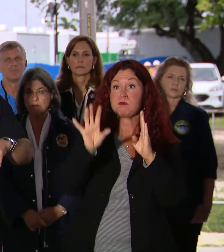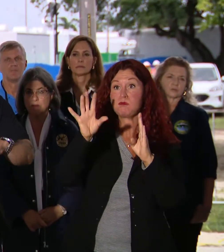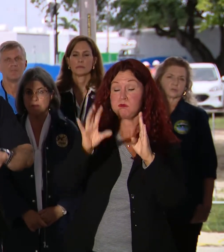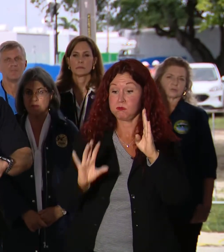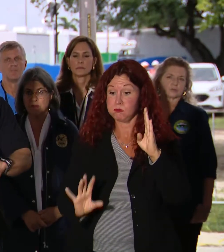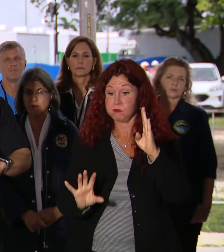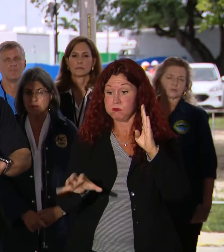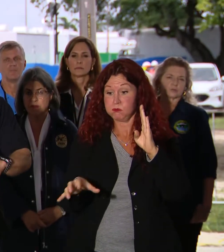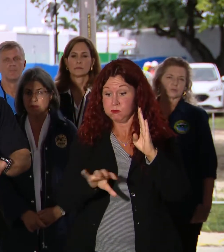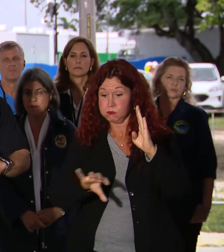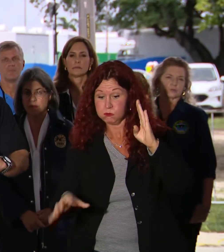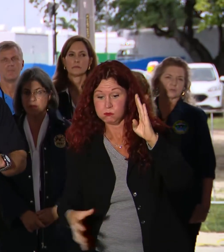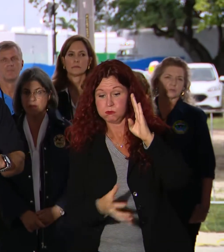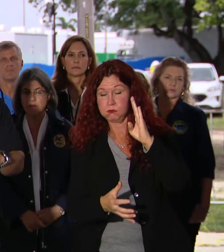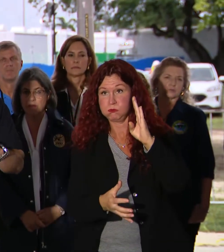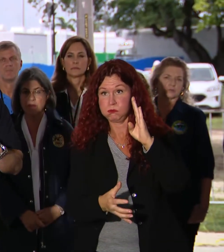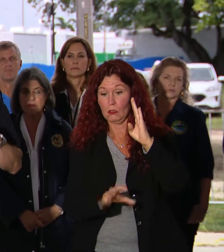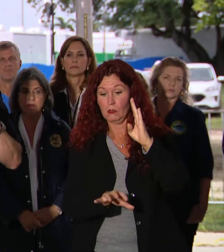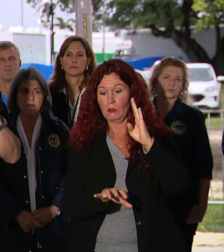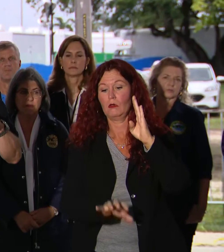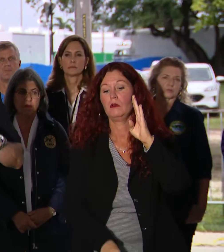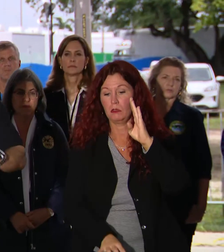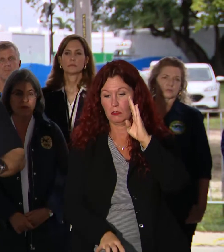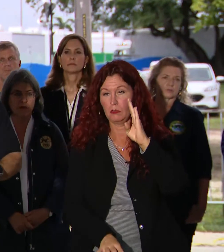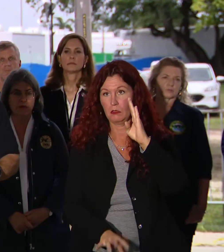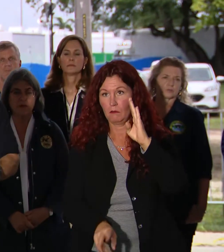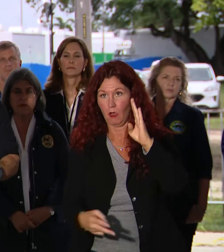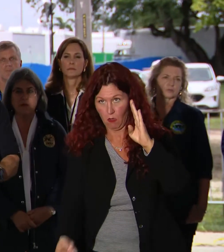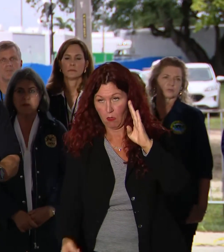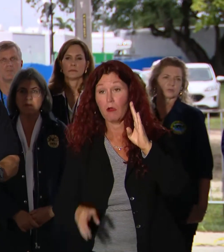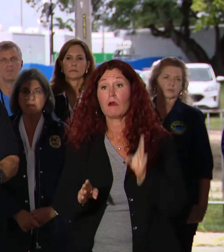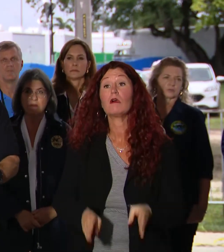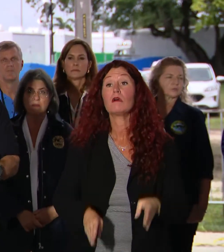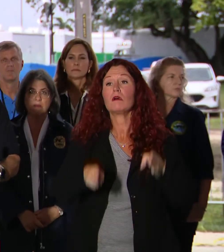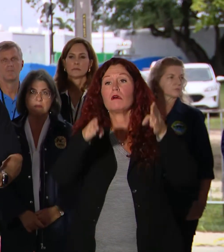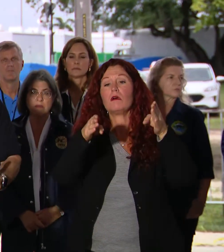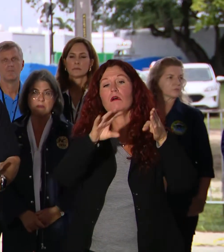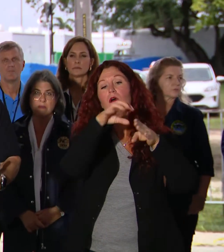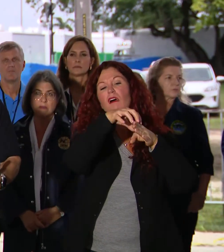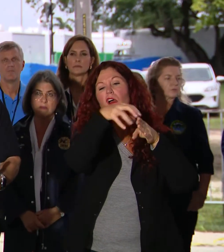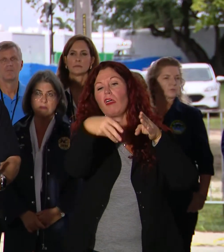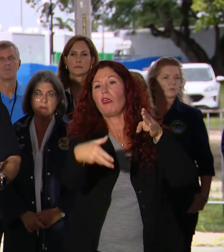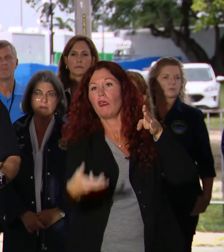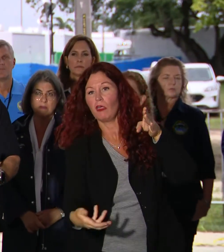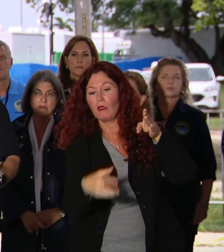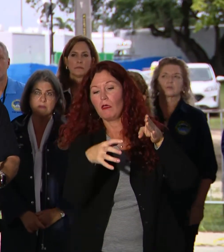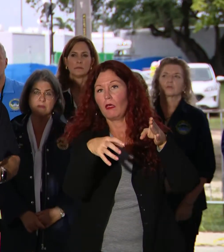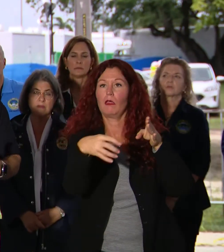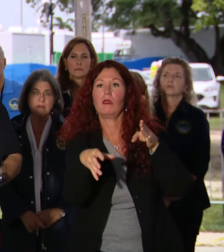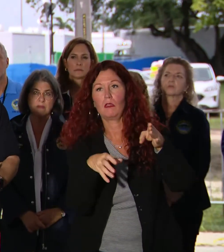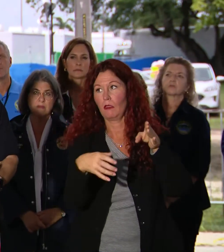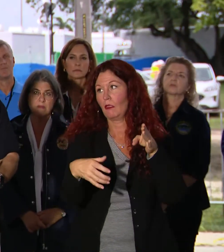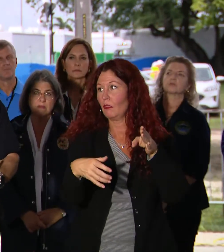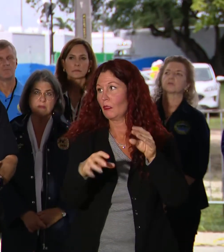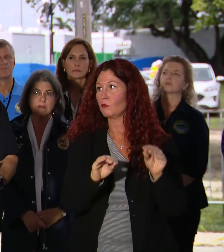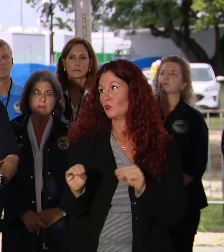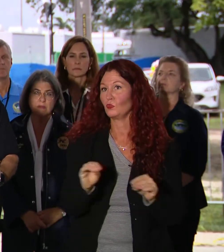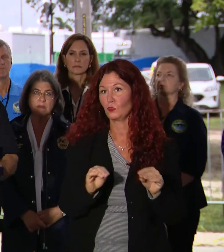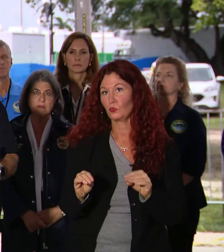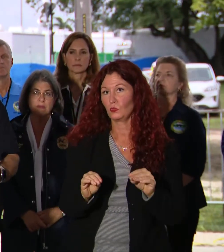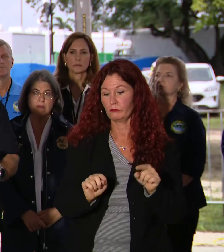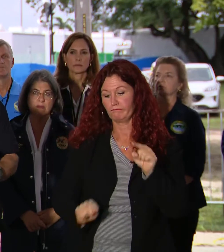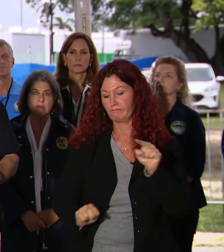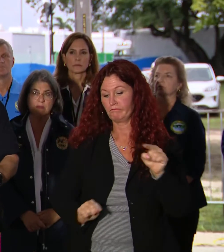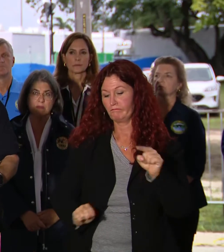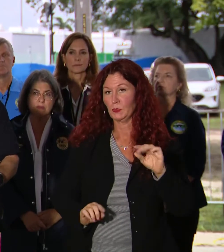pile below the building, as well as debris on the building of significant size, had displaced. And for the safety of the rescuers